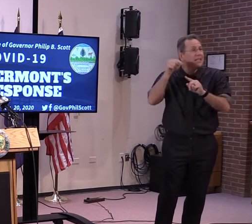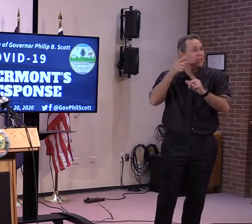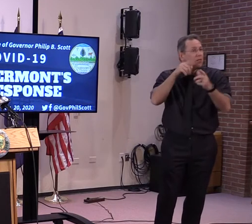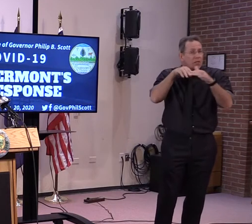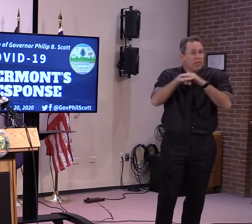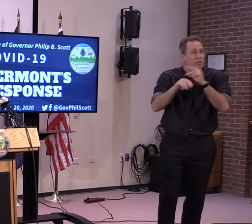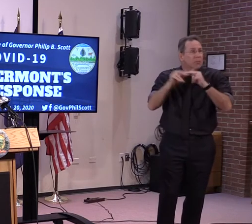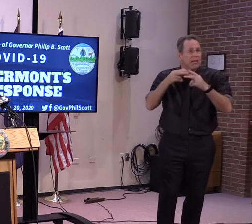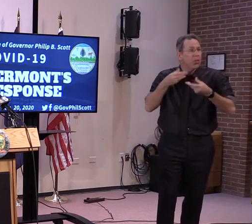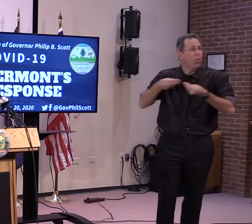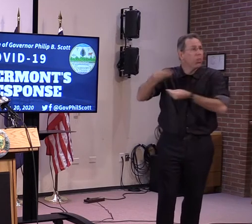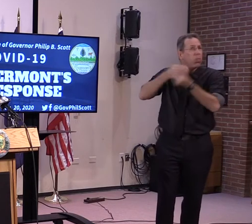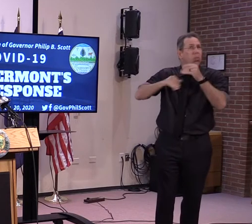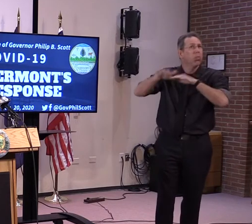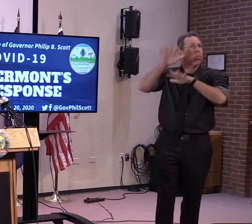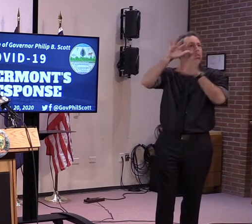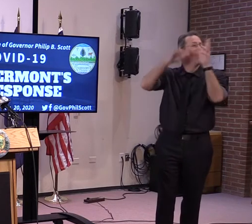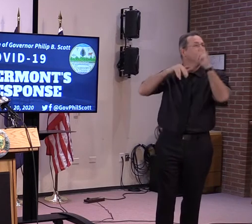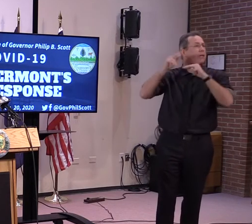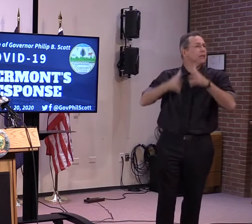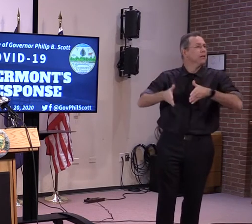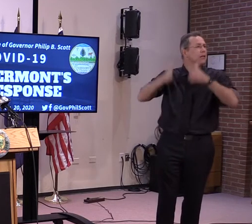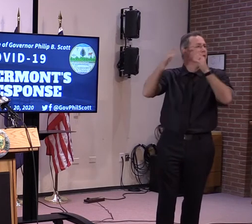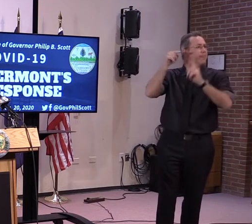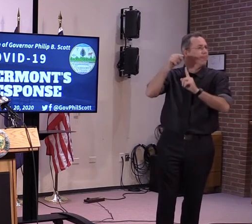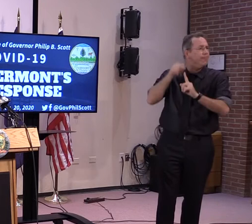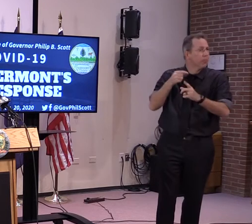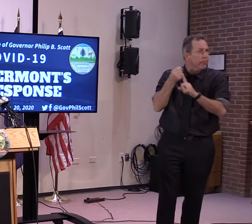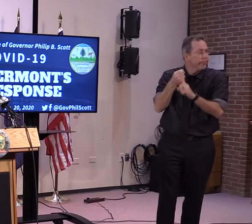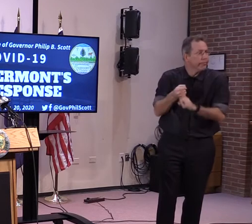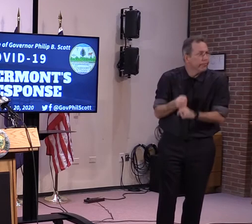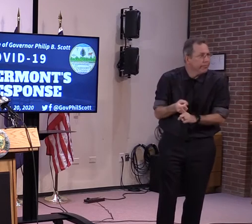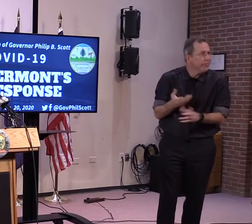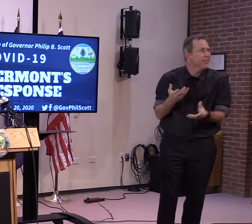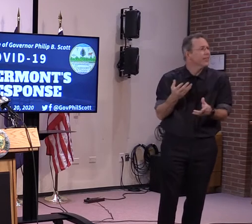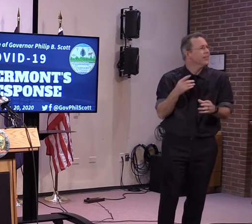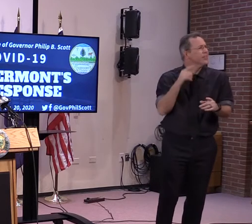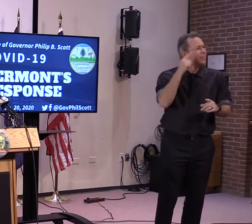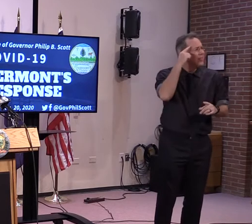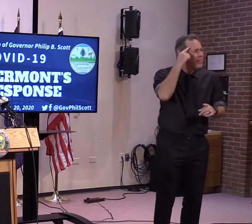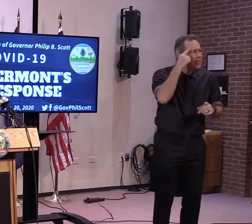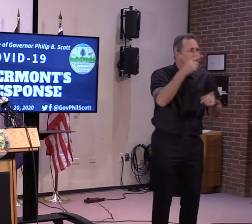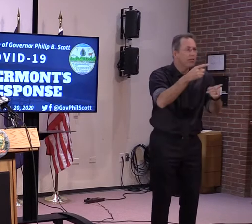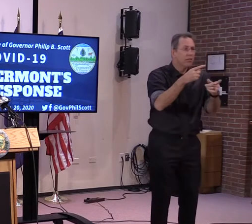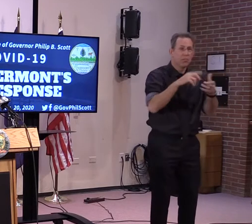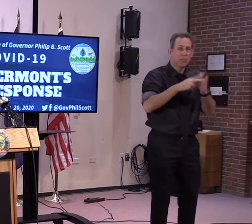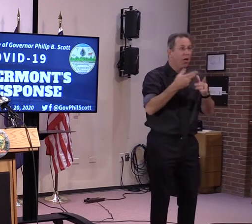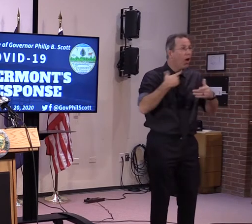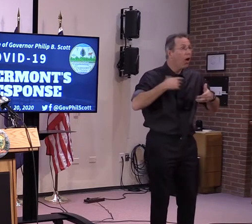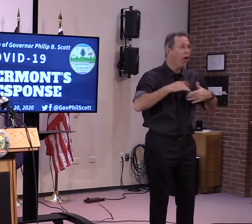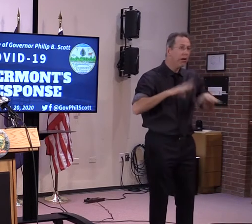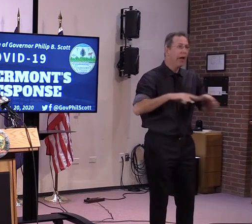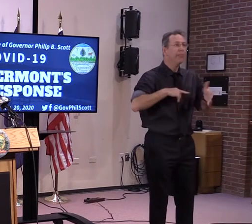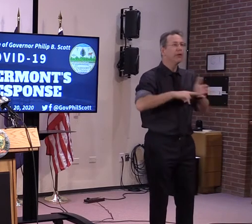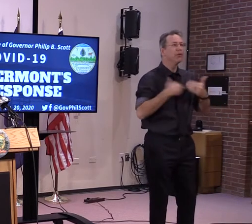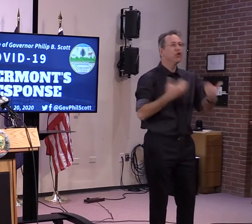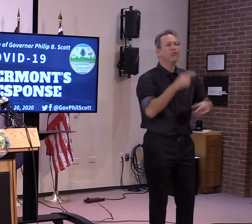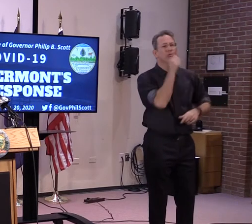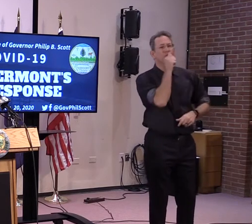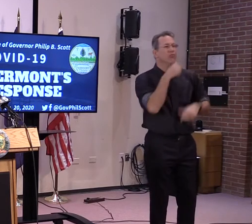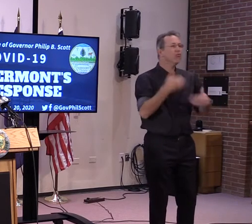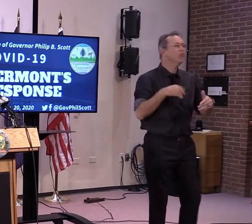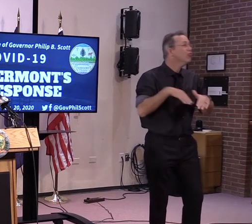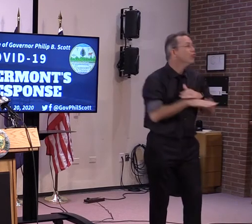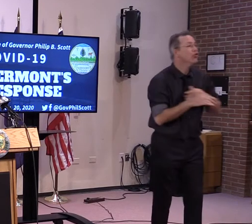I'm pretty sure no one is doing this on purpose, but the fact is, this disease spreads so quickly